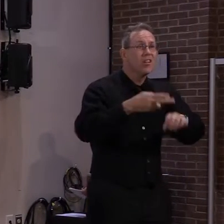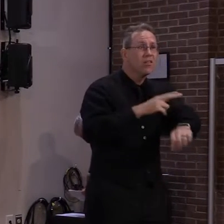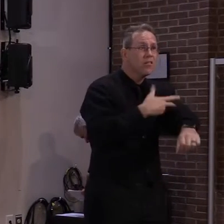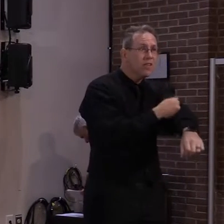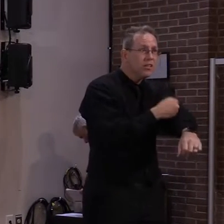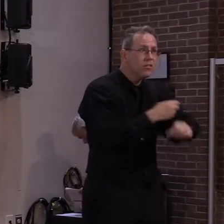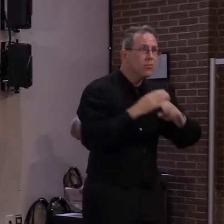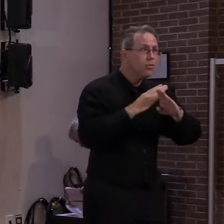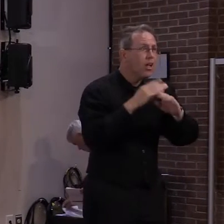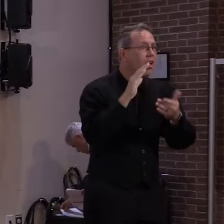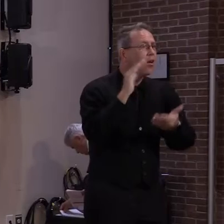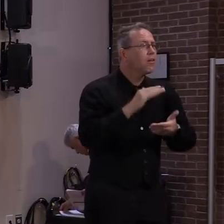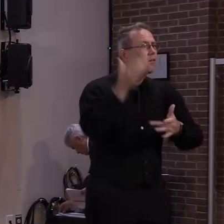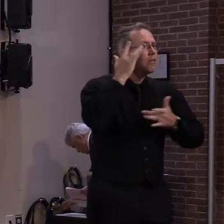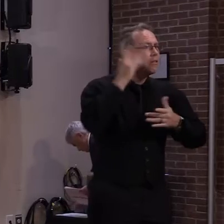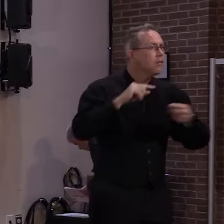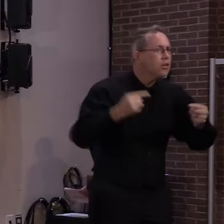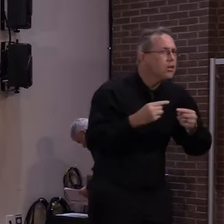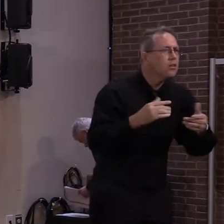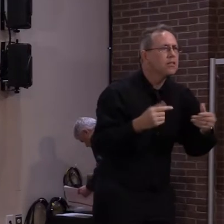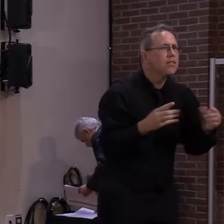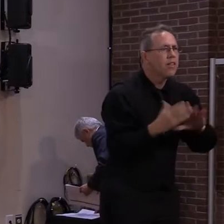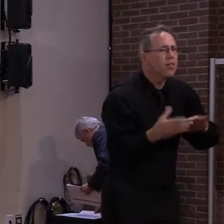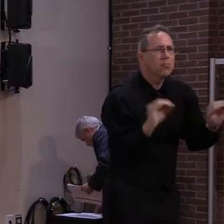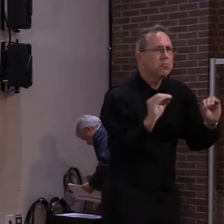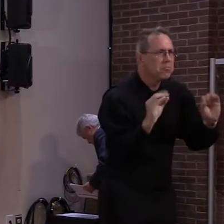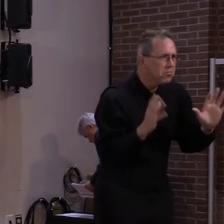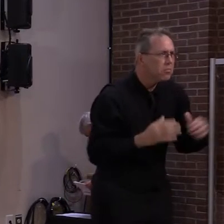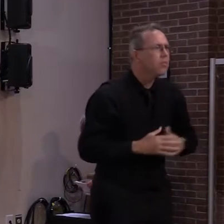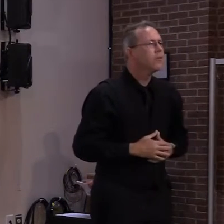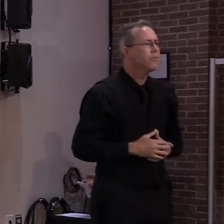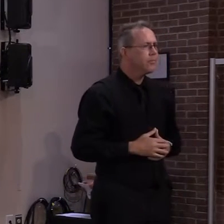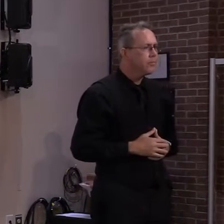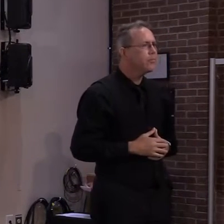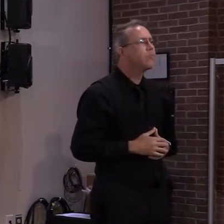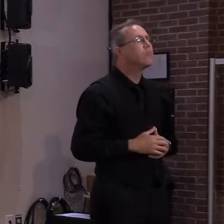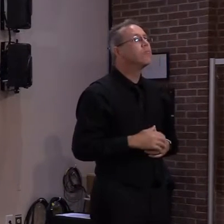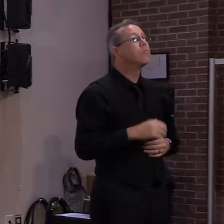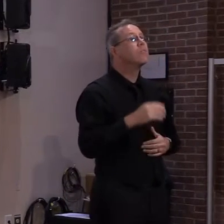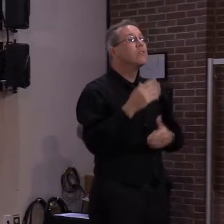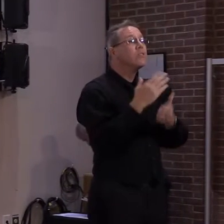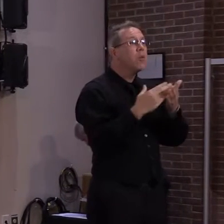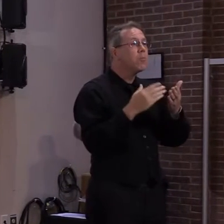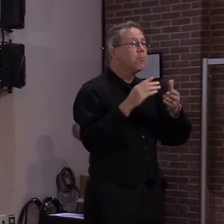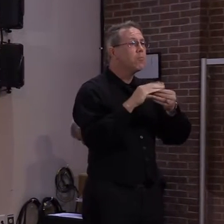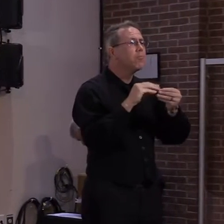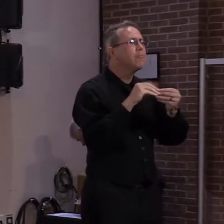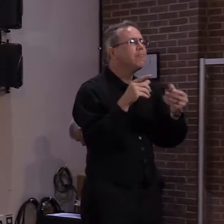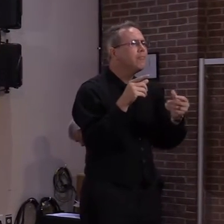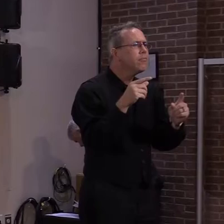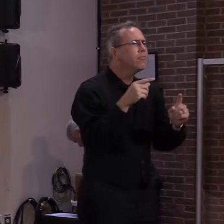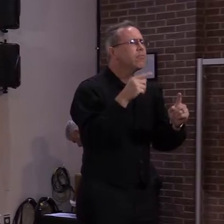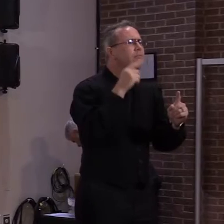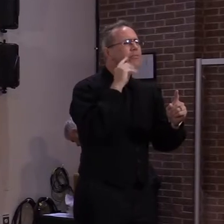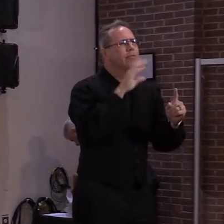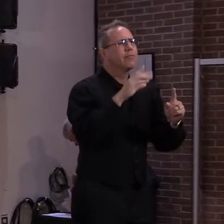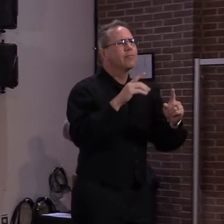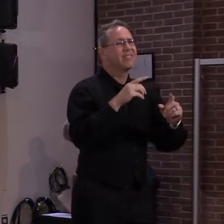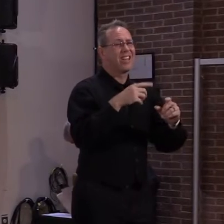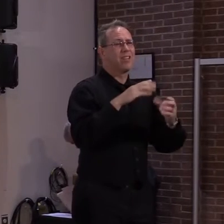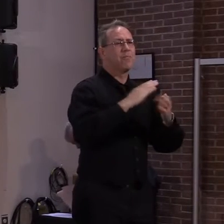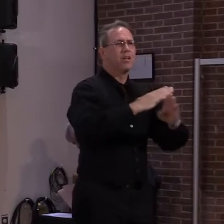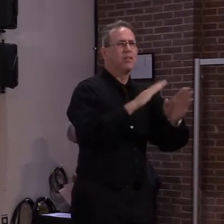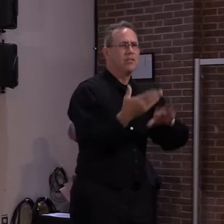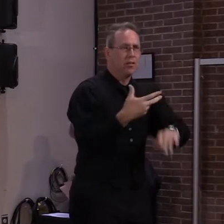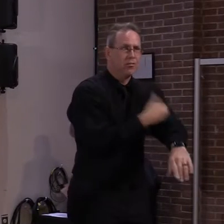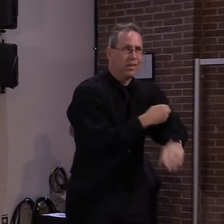about. Both he and Dr. Walensky talked about boosters for those with certain health conditions, saying